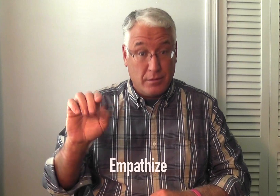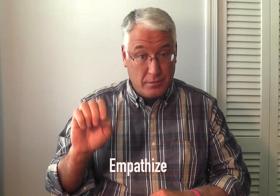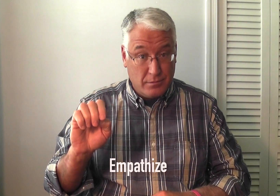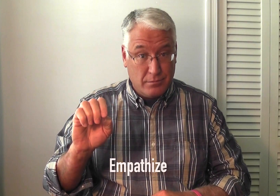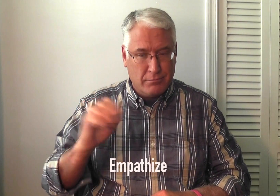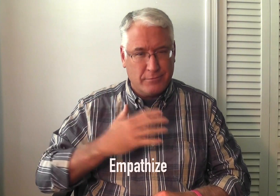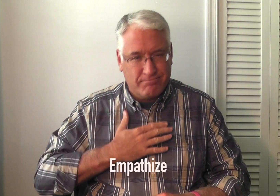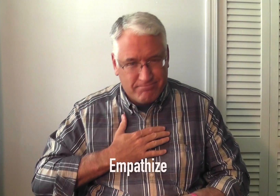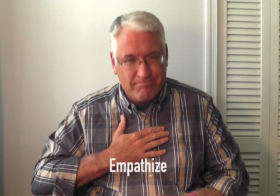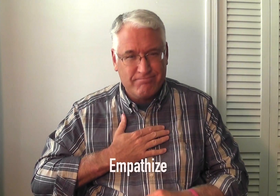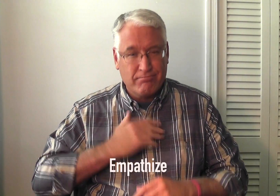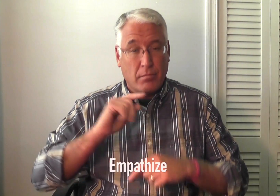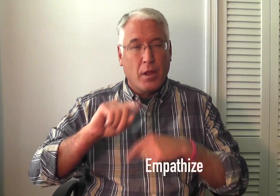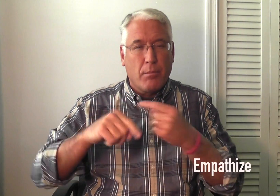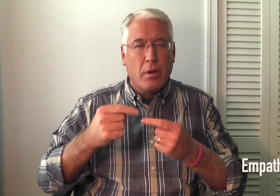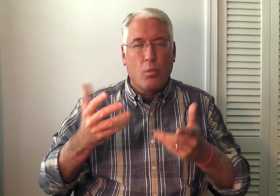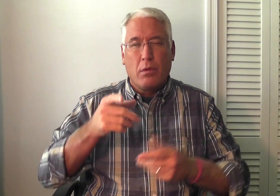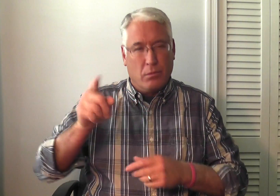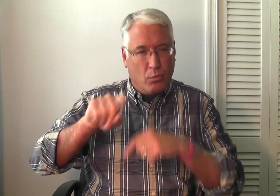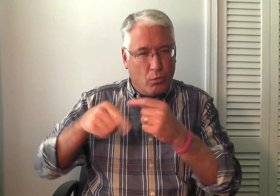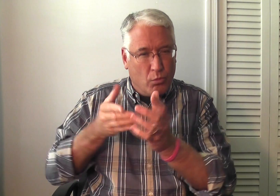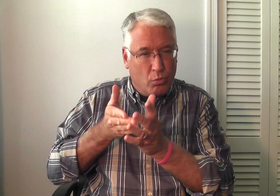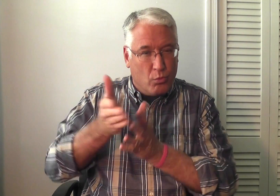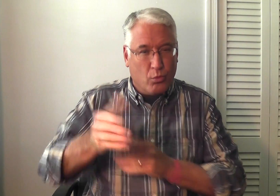we empathize with what they are going through.